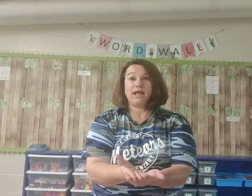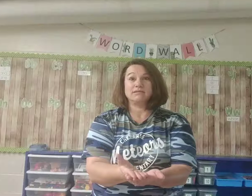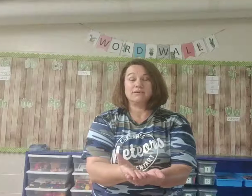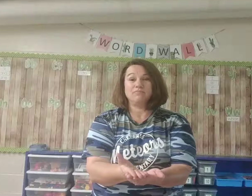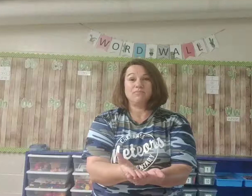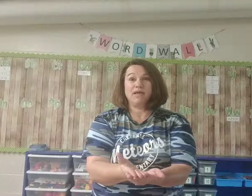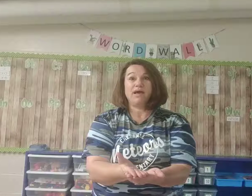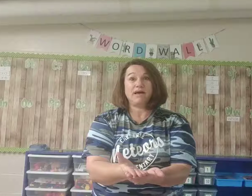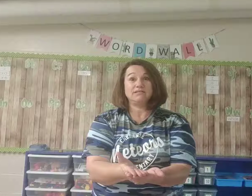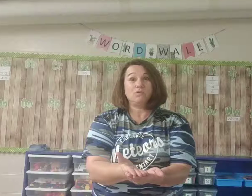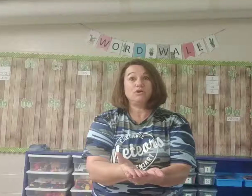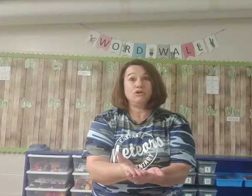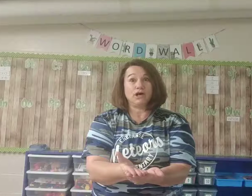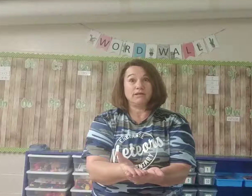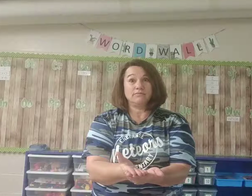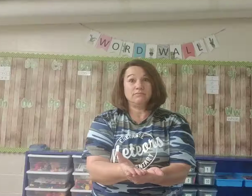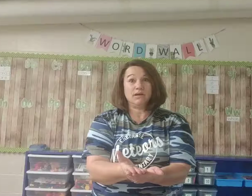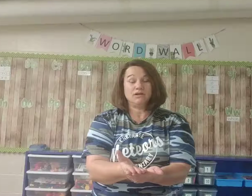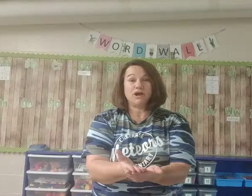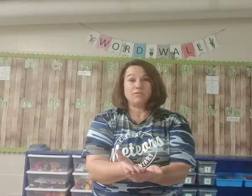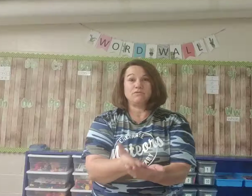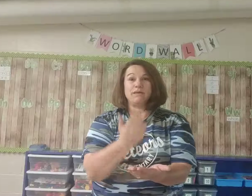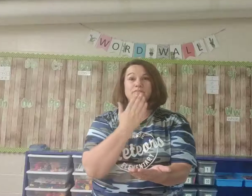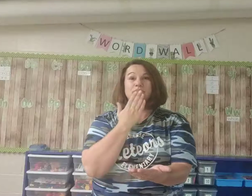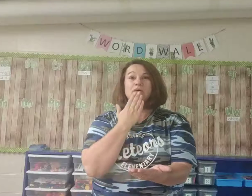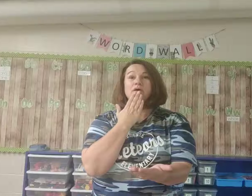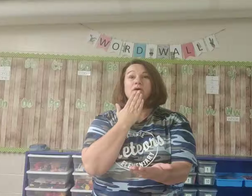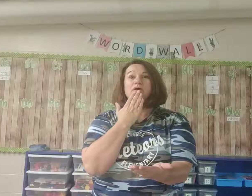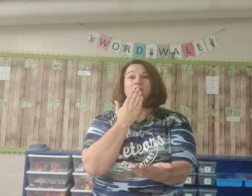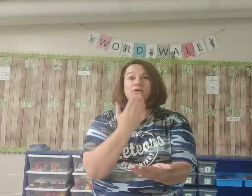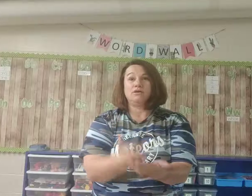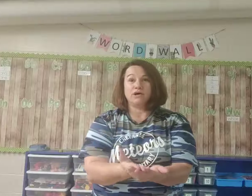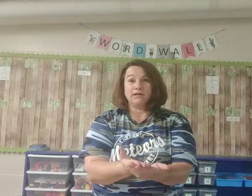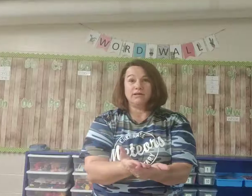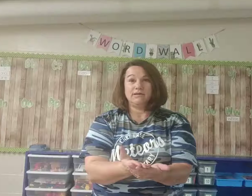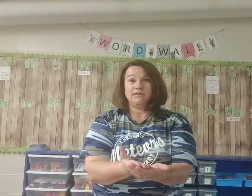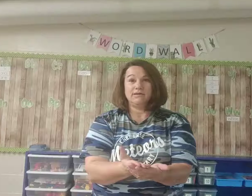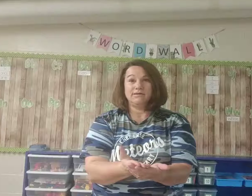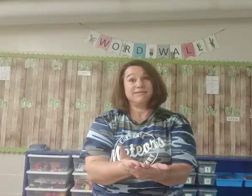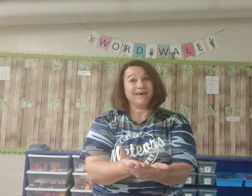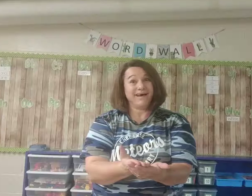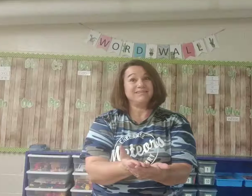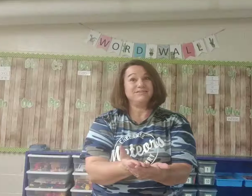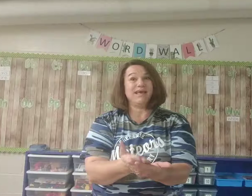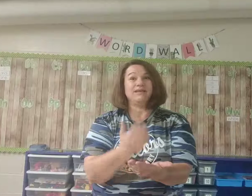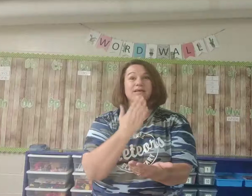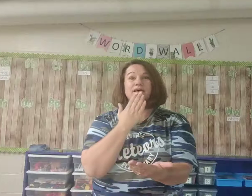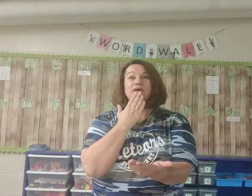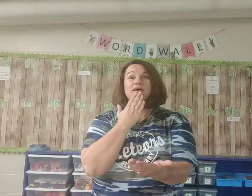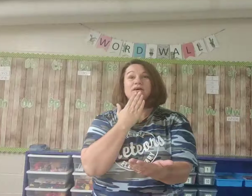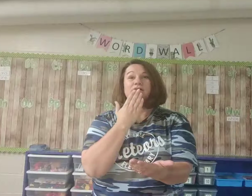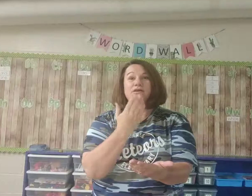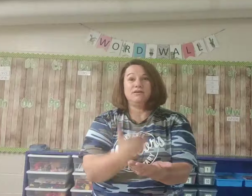hand. And that's the word good. Try it with me. Good. Nice. Do it again.